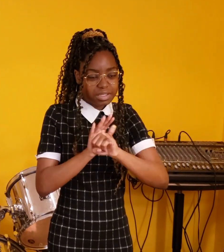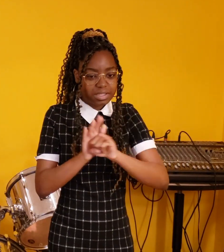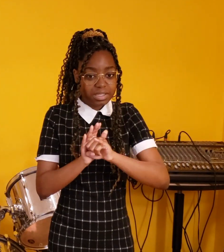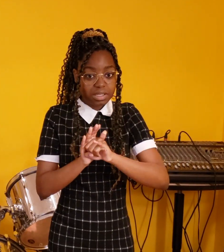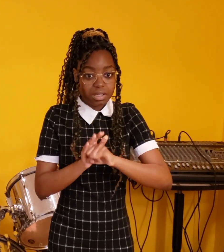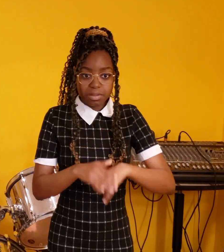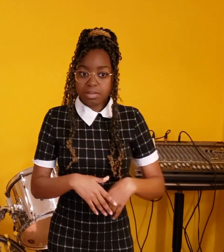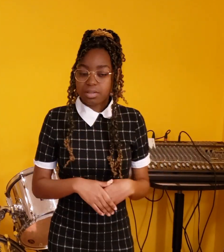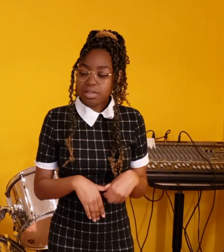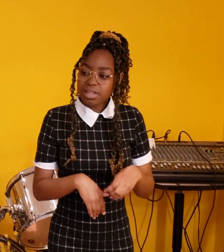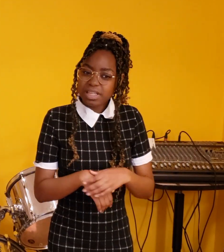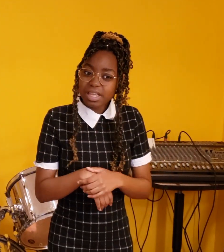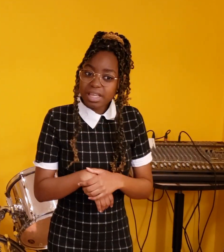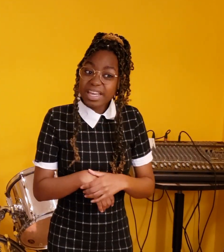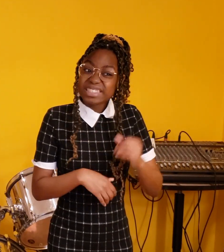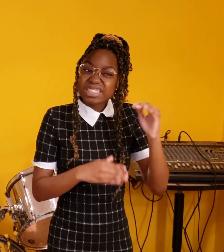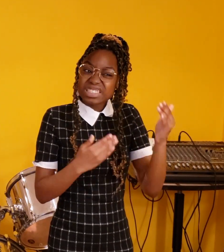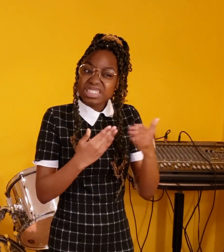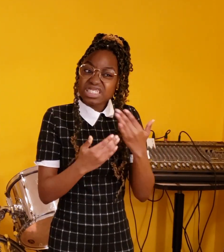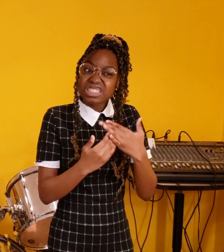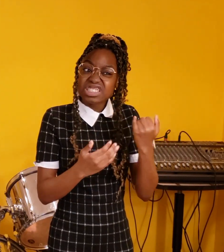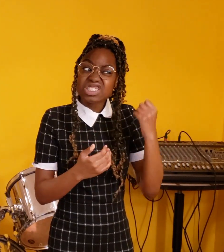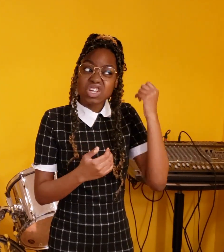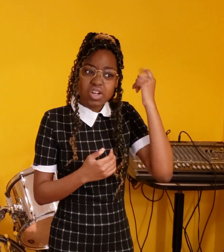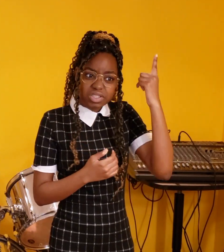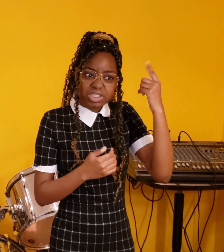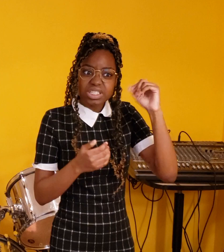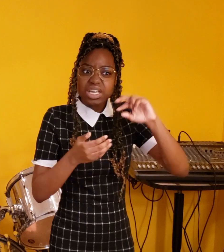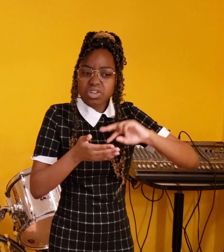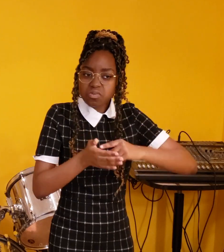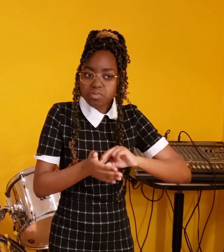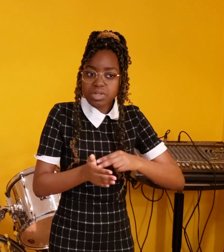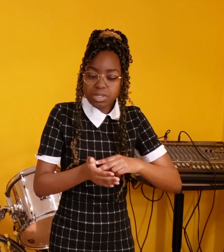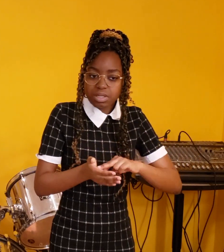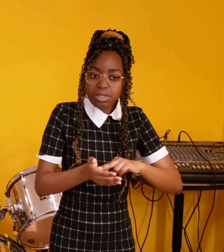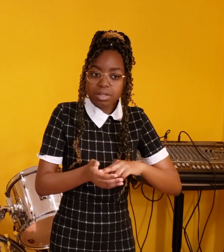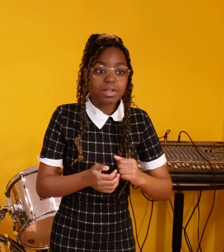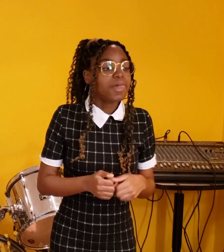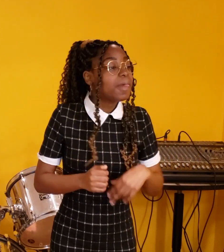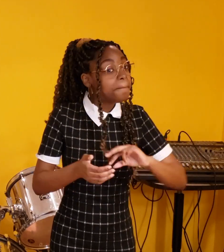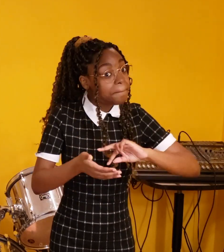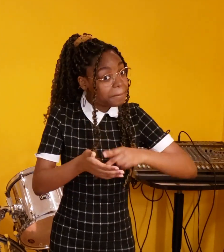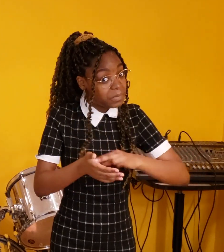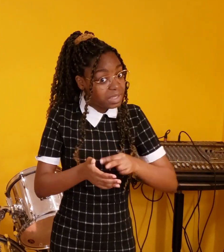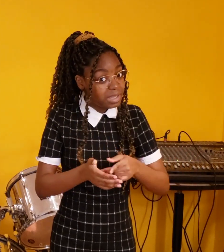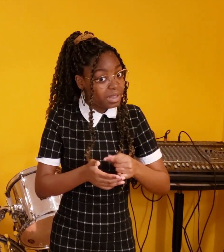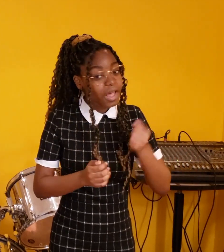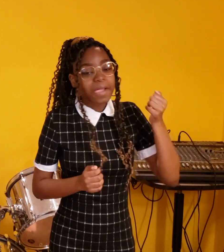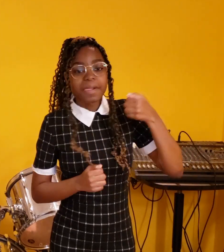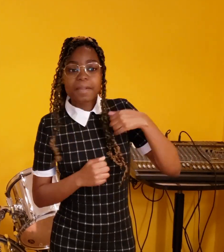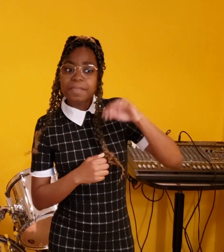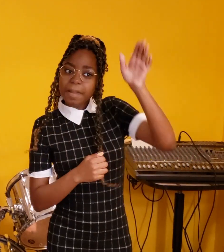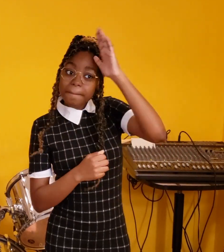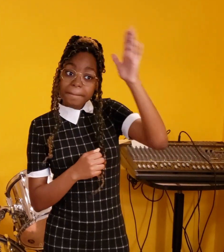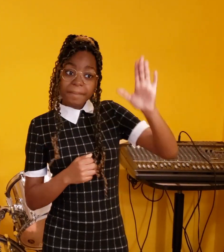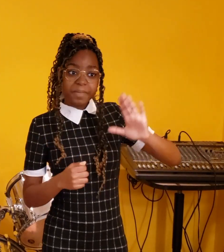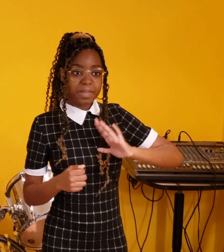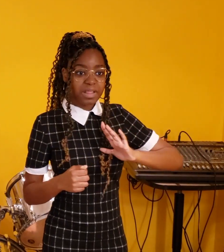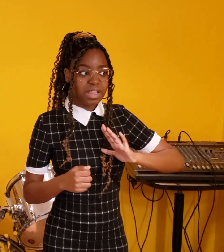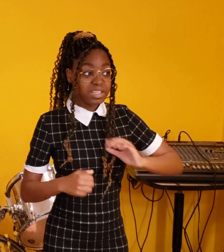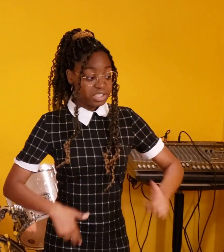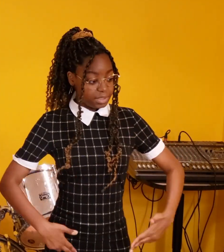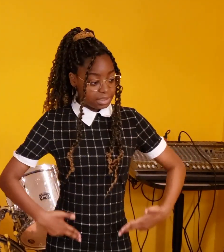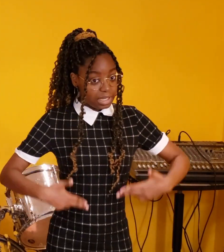It is really easy to understand what it means. What does it mean? It means man is a living being who